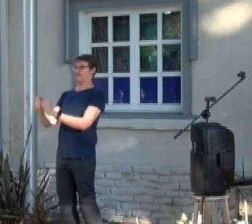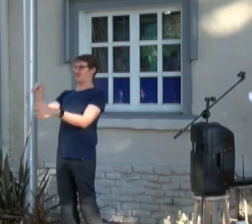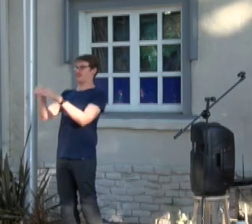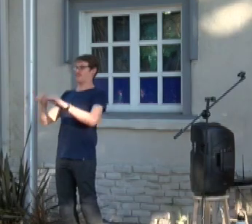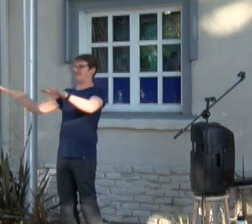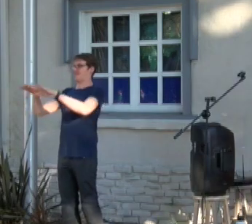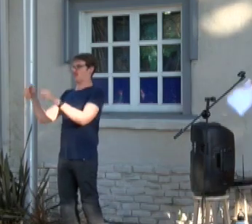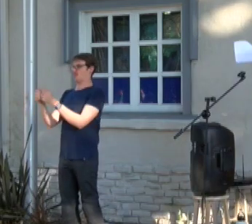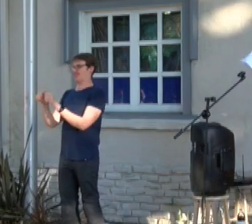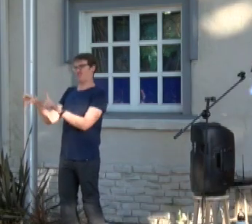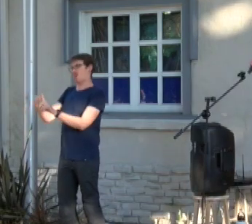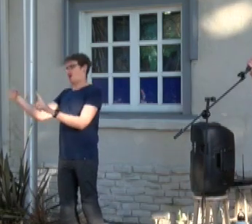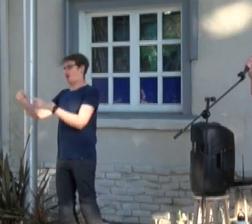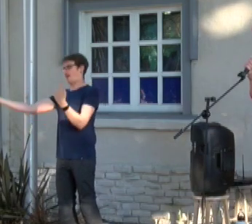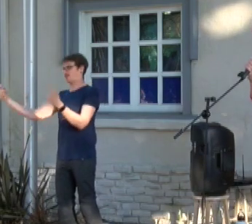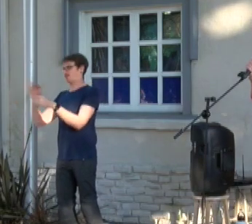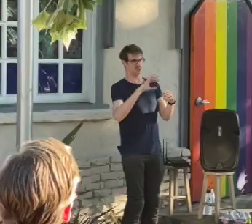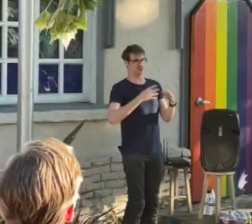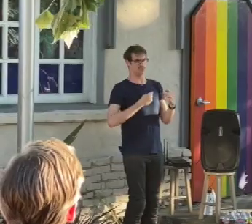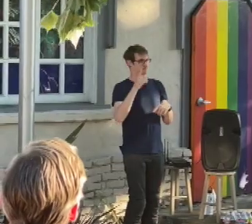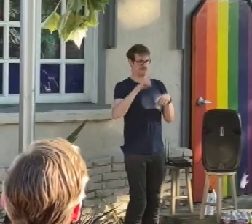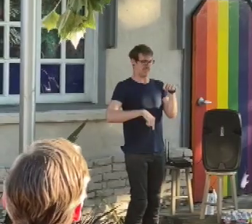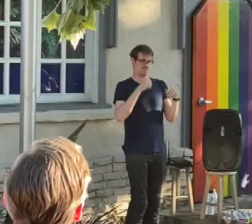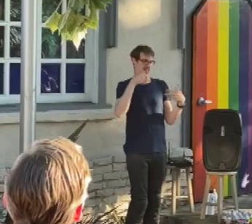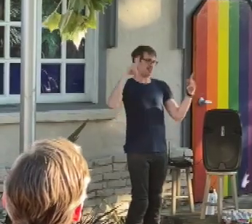of competition in this country.